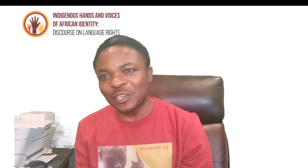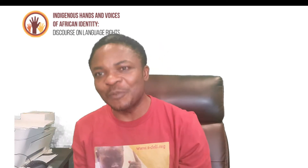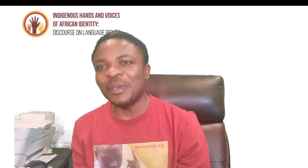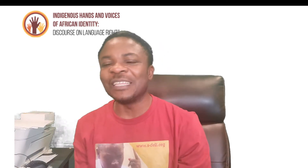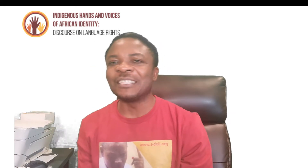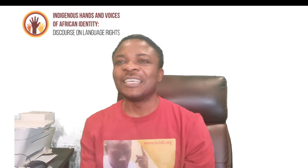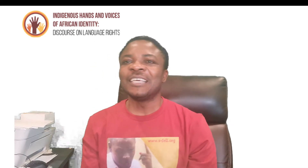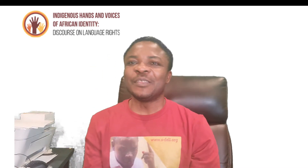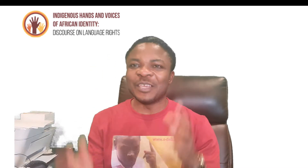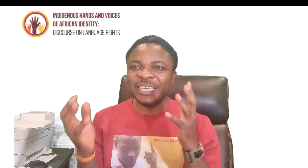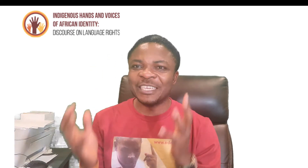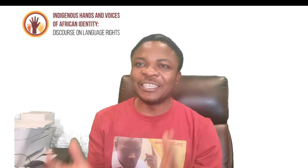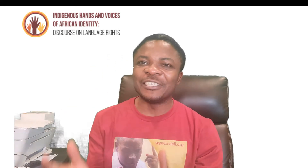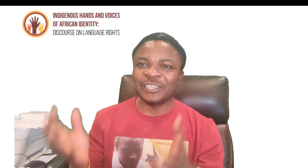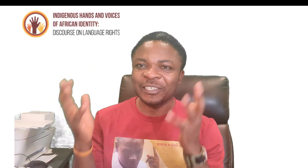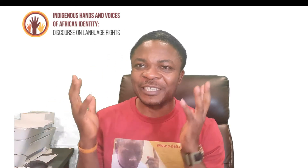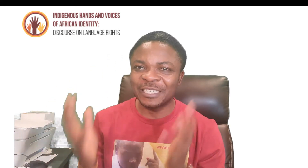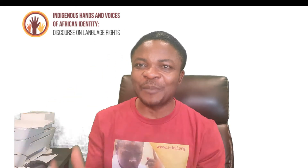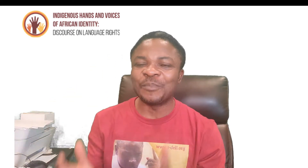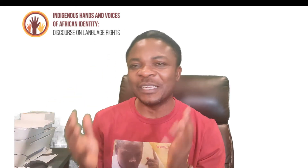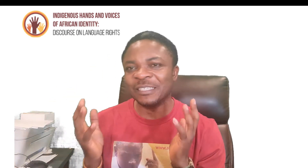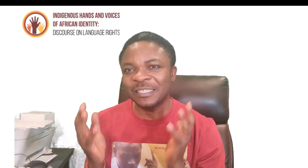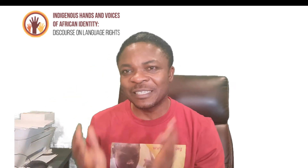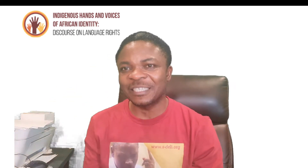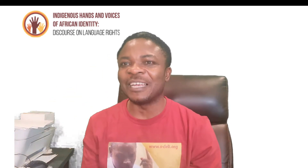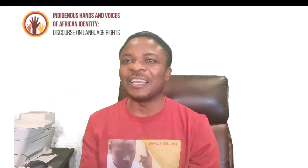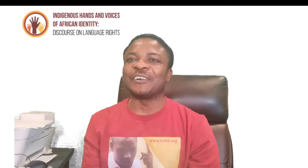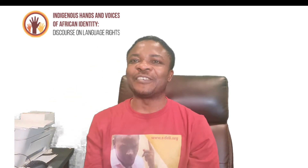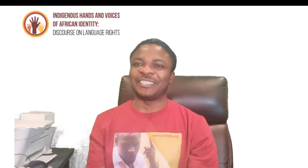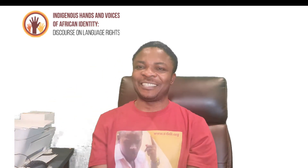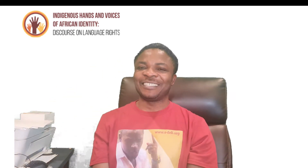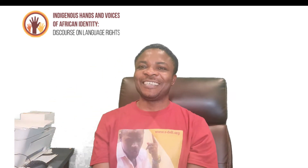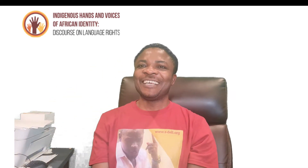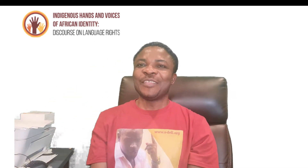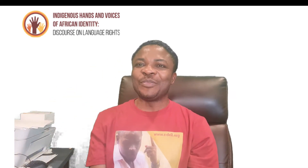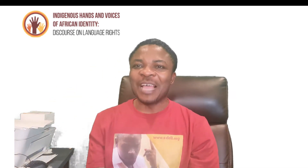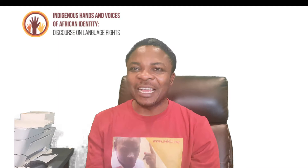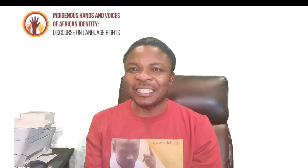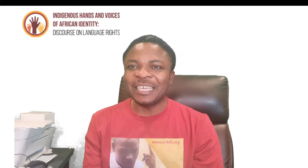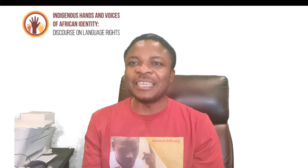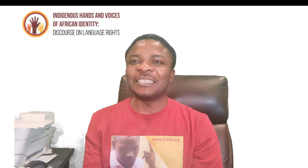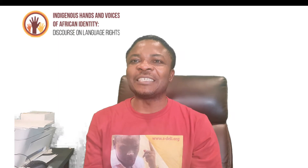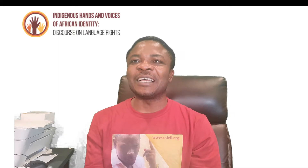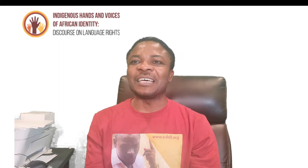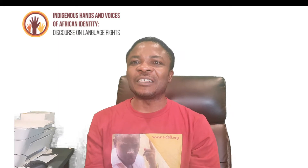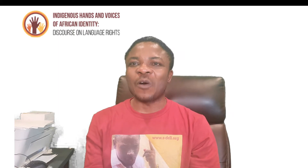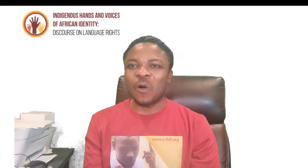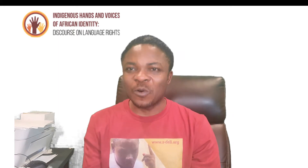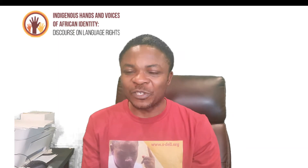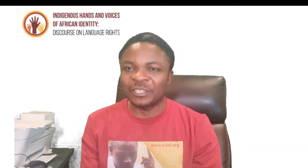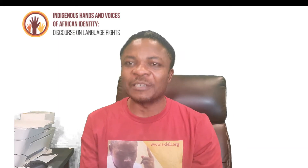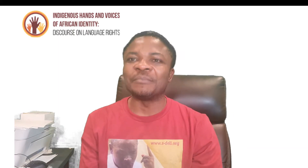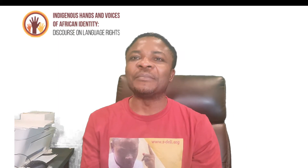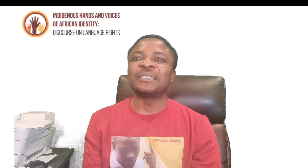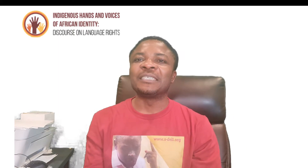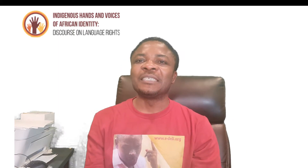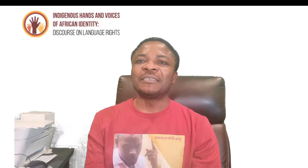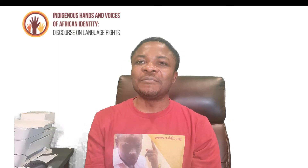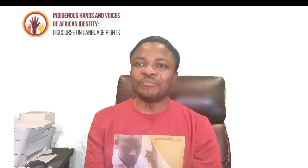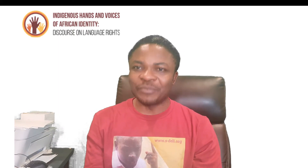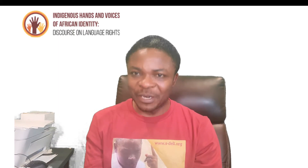to document the indigenous Zambian Sign Language. That is an